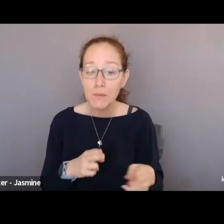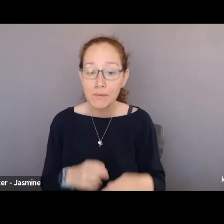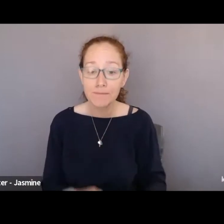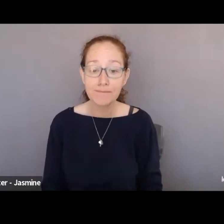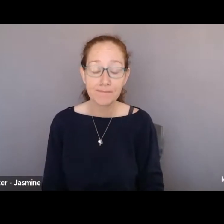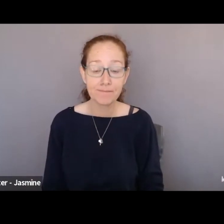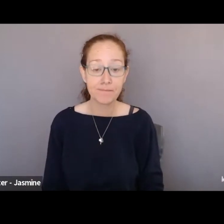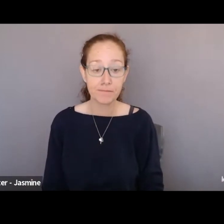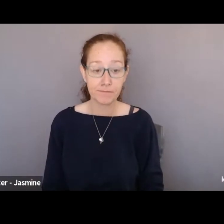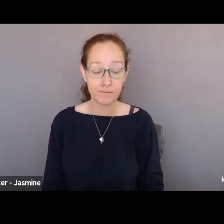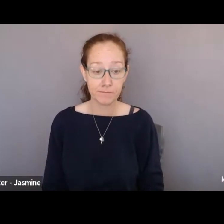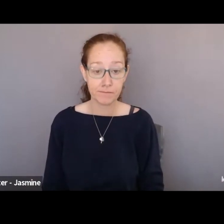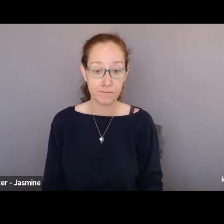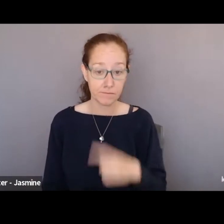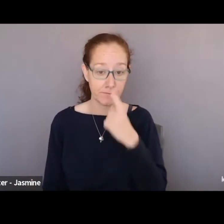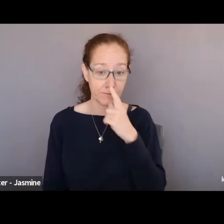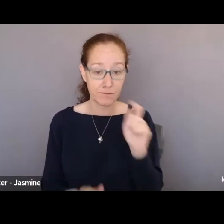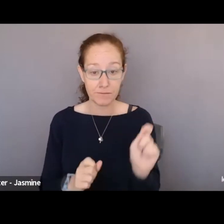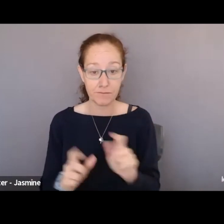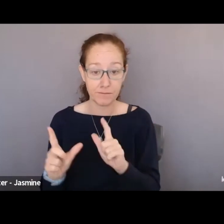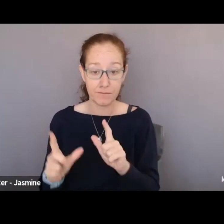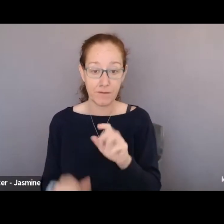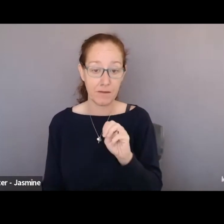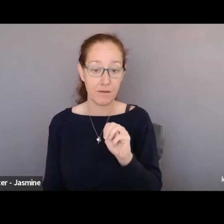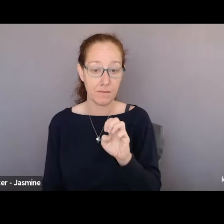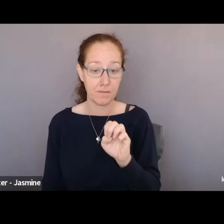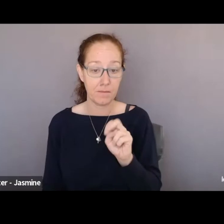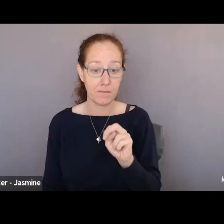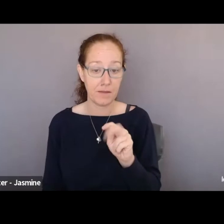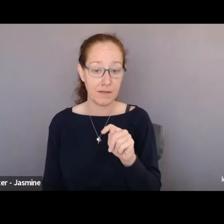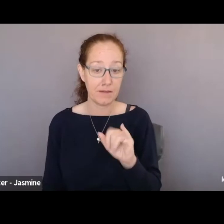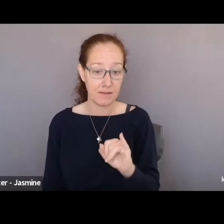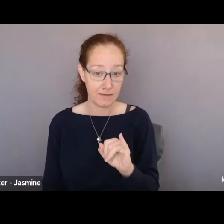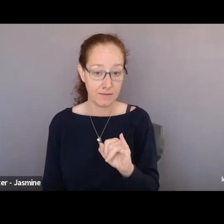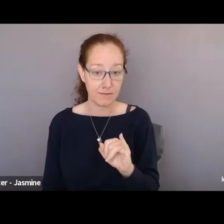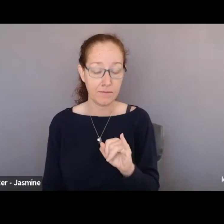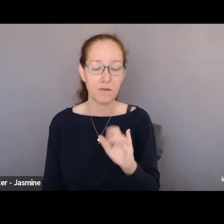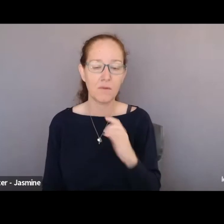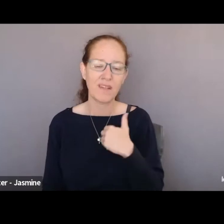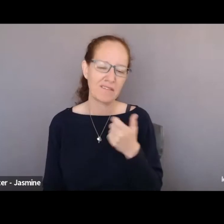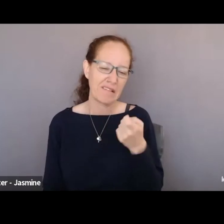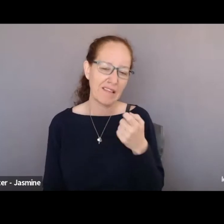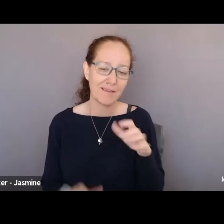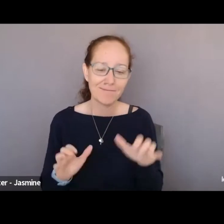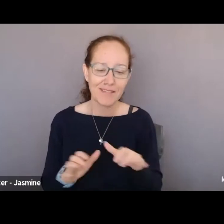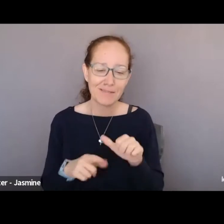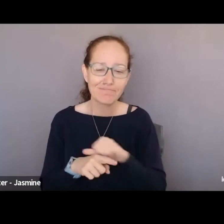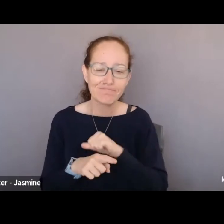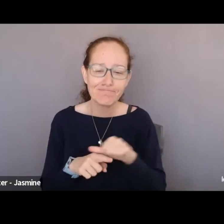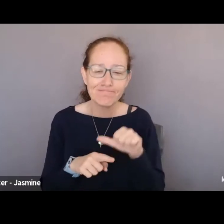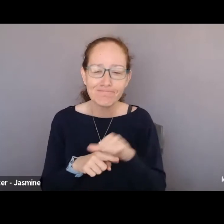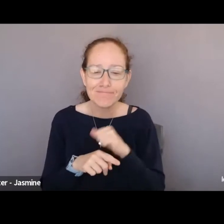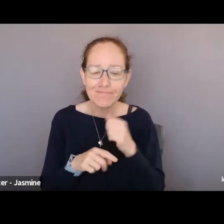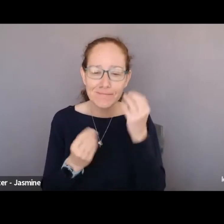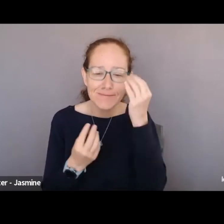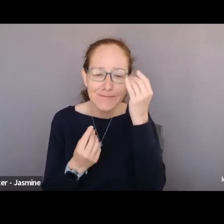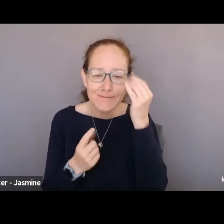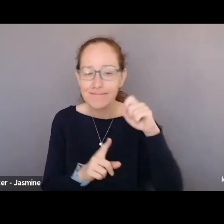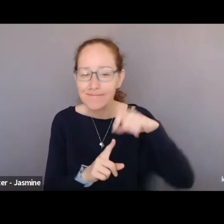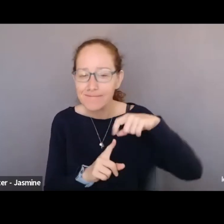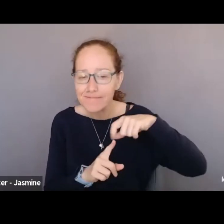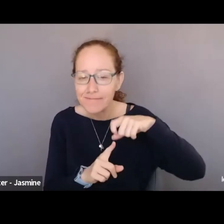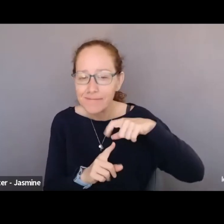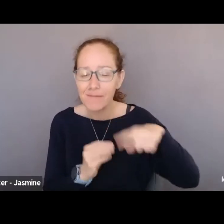If we could share the Menti, we're going to do a little activity that gets us thinking about this time